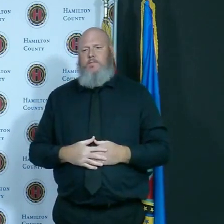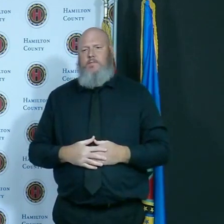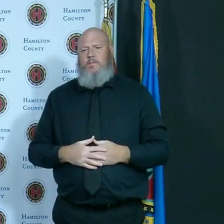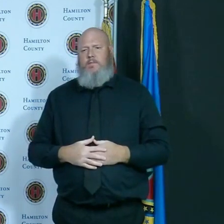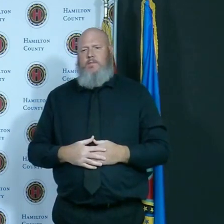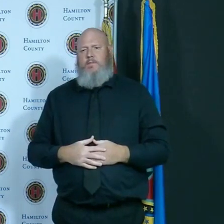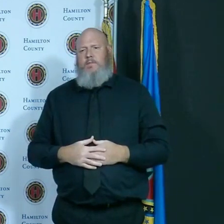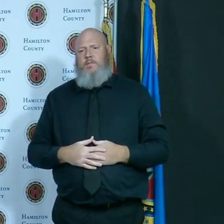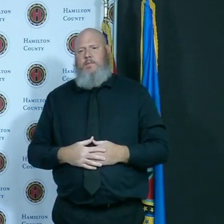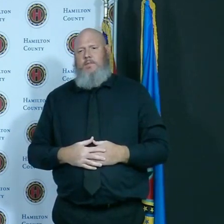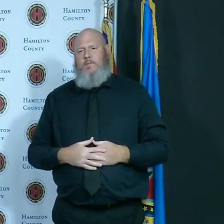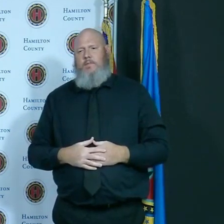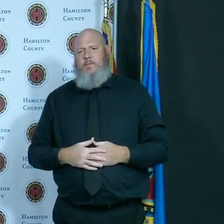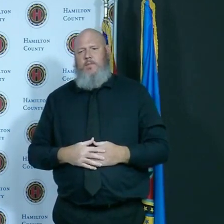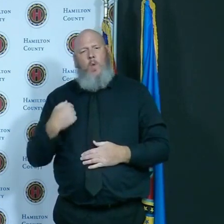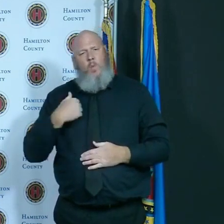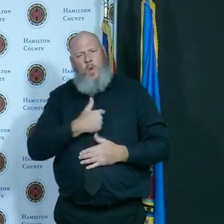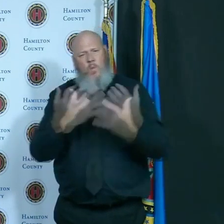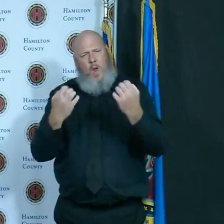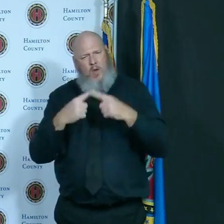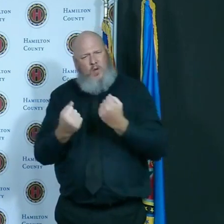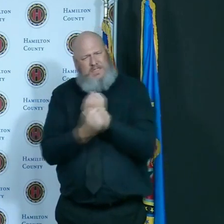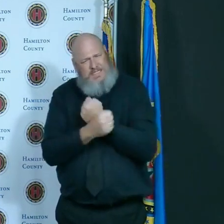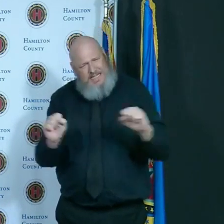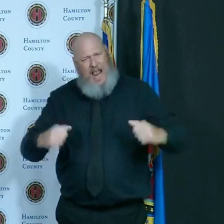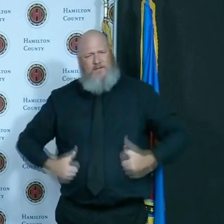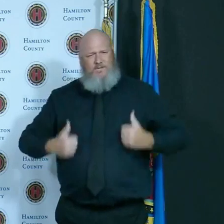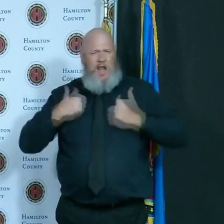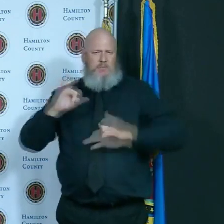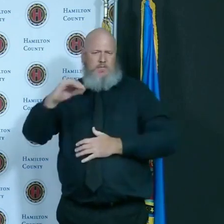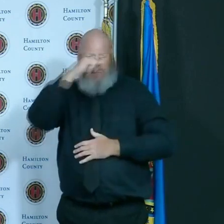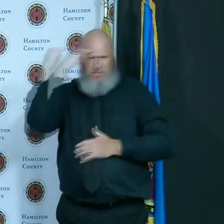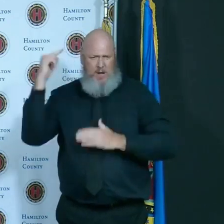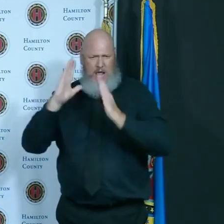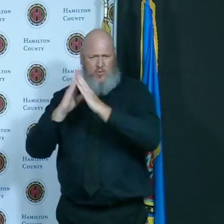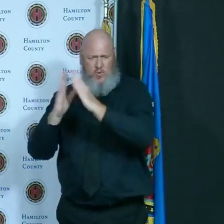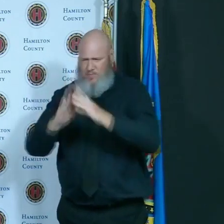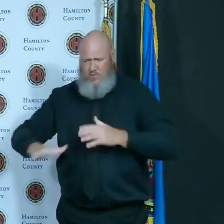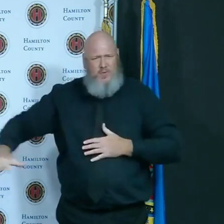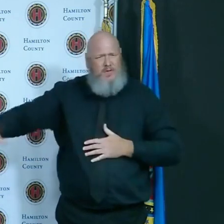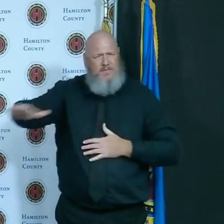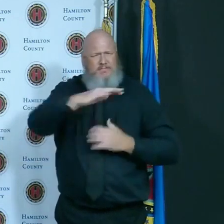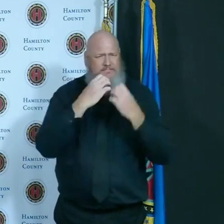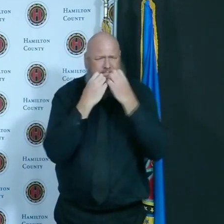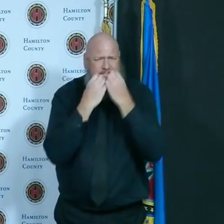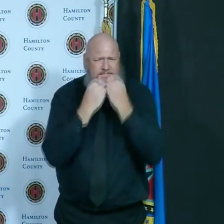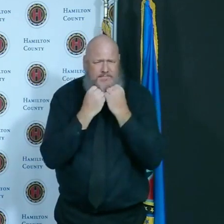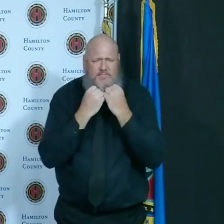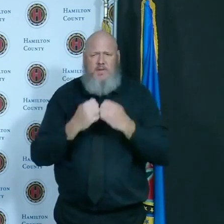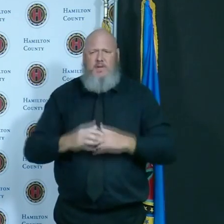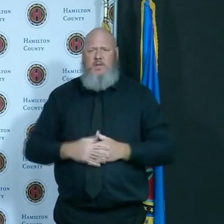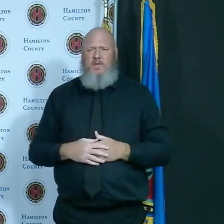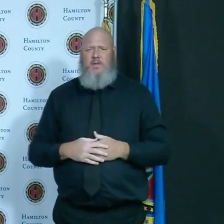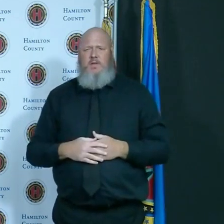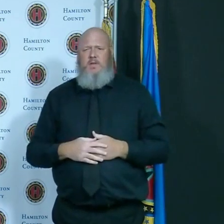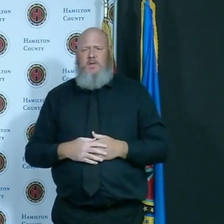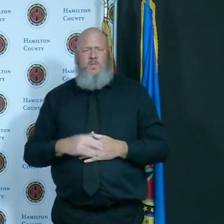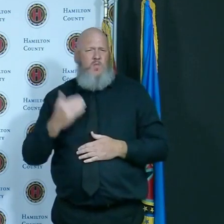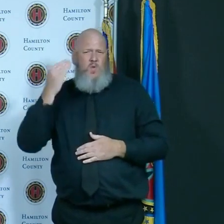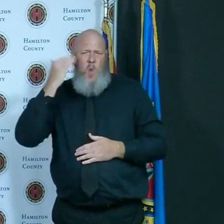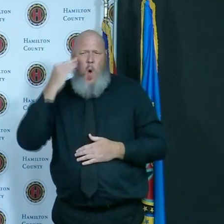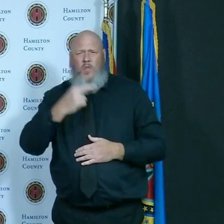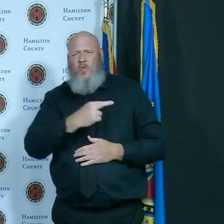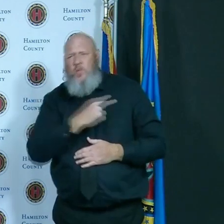disproportionate impact to the Black community because of housing density, because of underlying risk factors, because of complications that